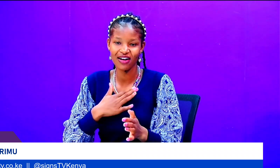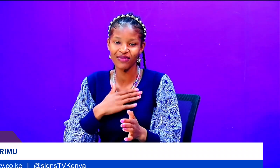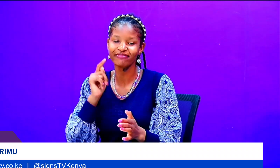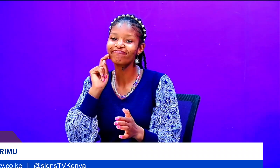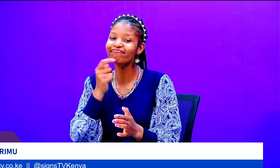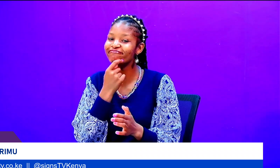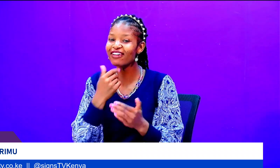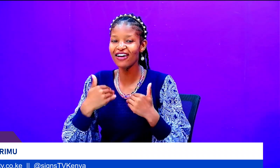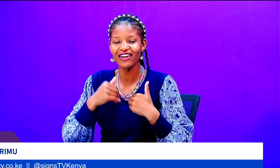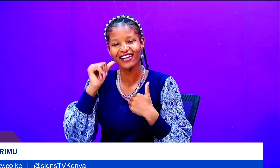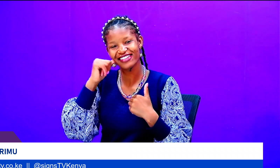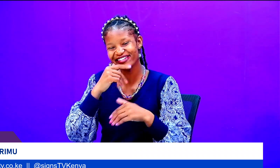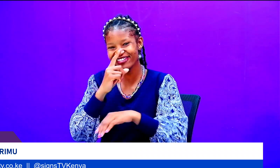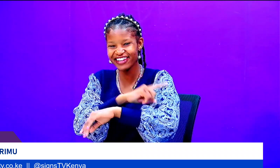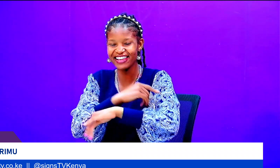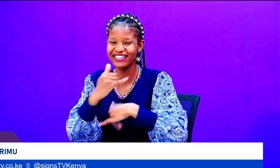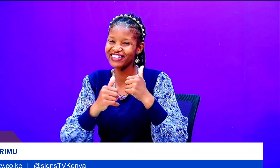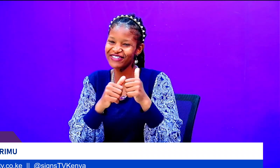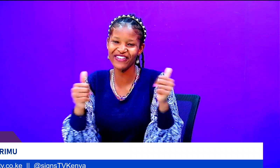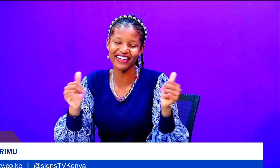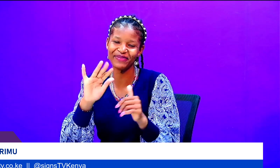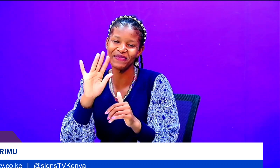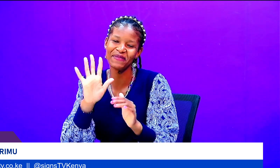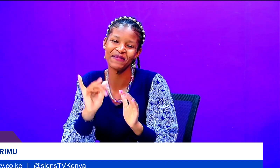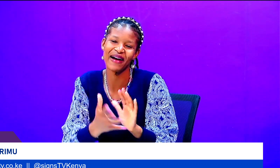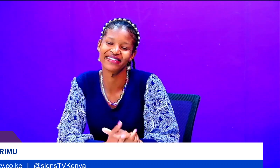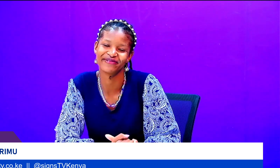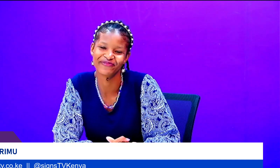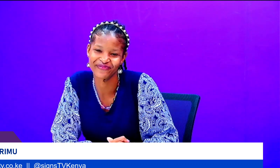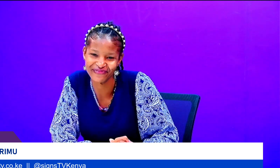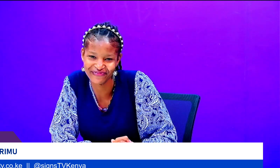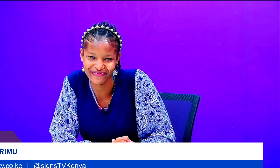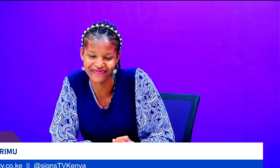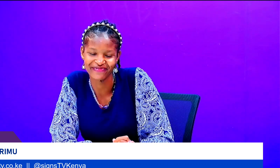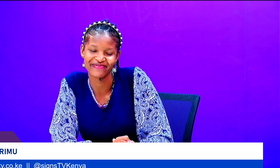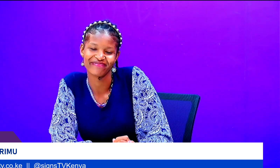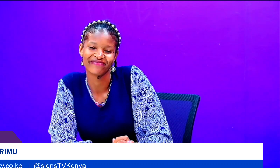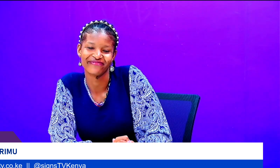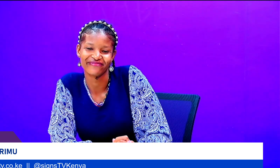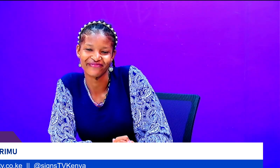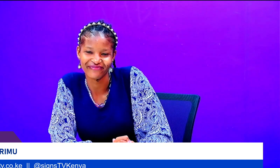me, Ruth Wairimu, with my sign language interpreter doing the voicing, Tobias Omondi. Have a good day.